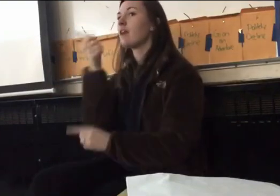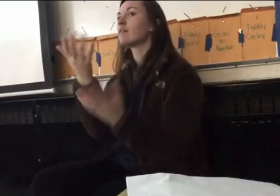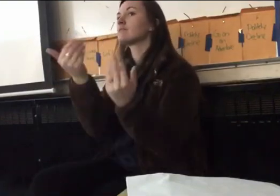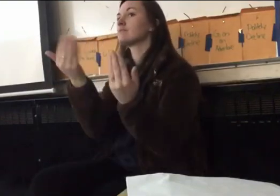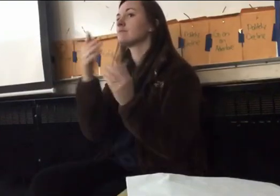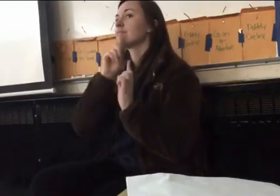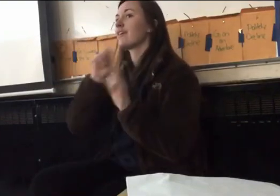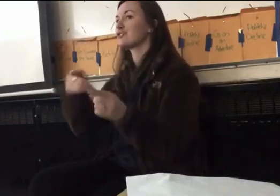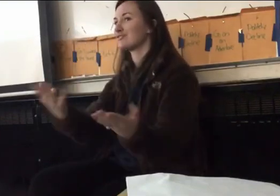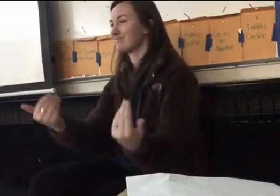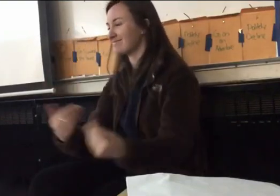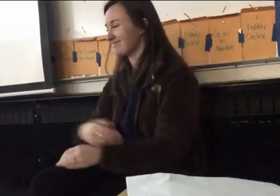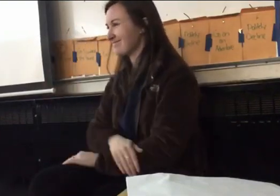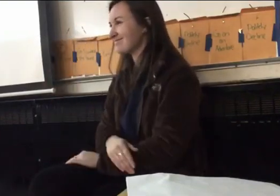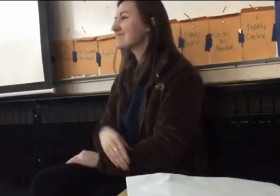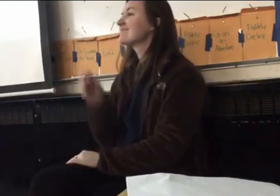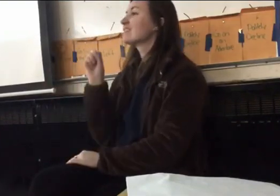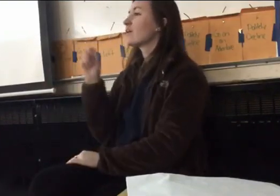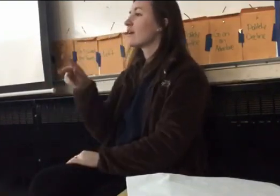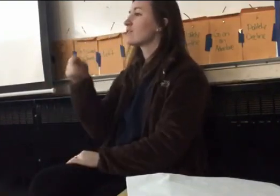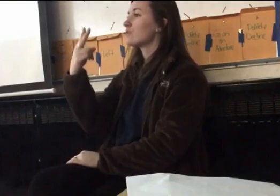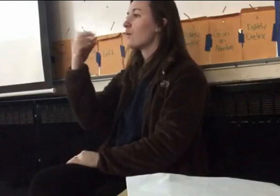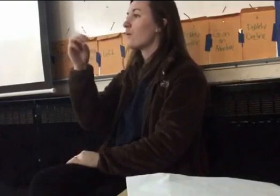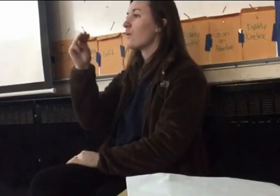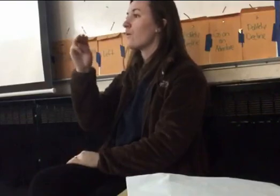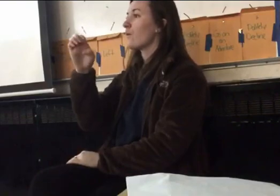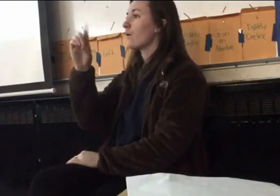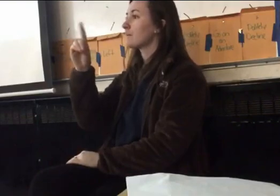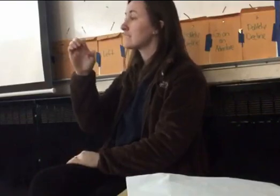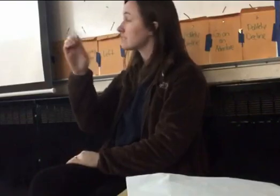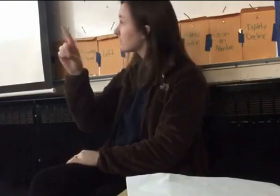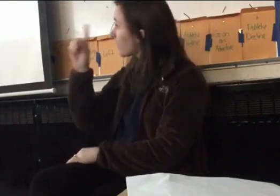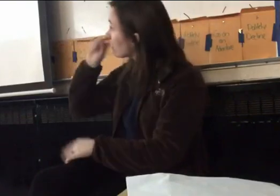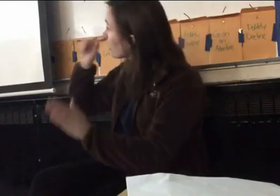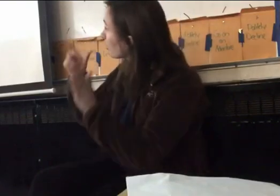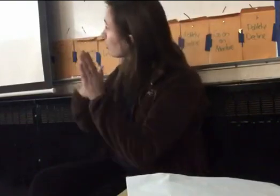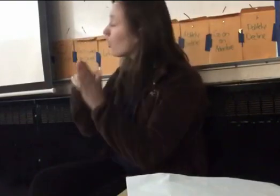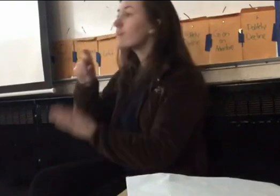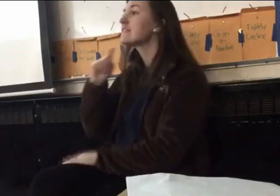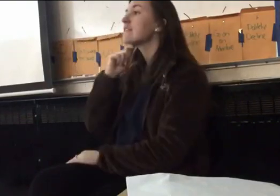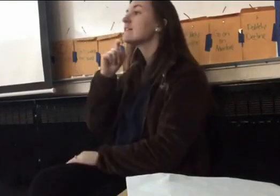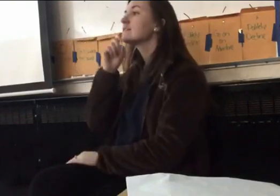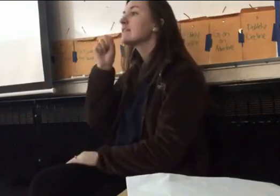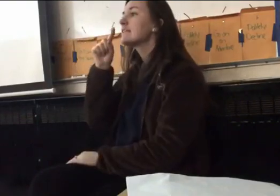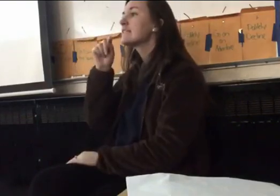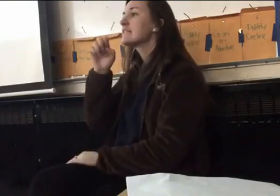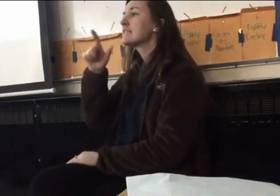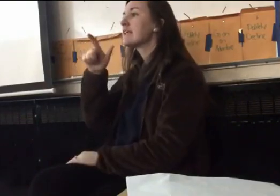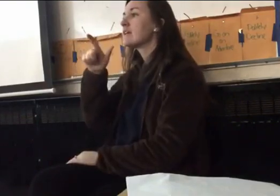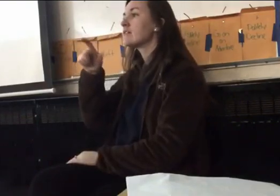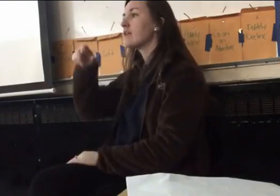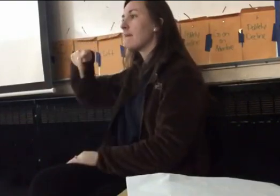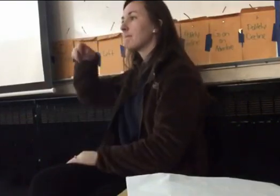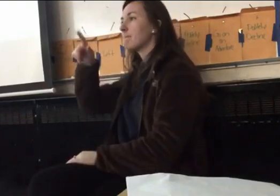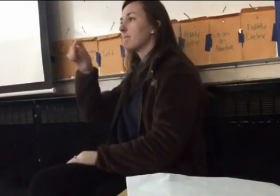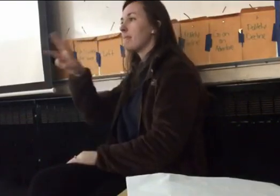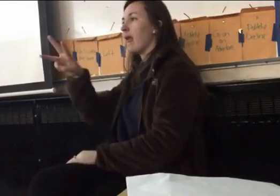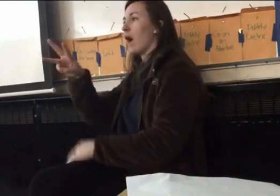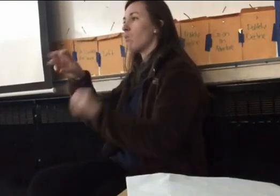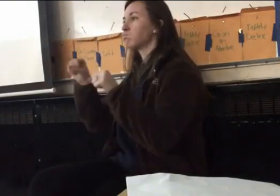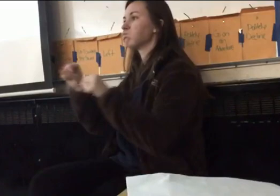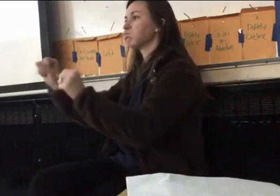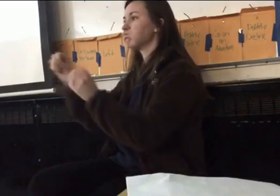have the Homestead Act. Also, if you're the steel plow group from before, here's your steel plow in the image. Okay? What else?